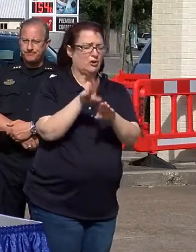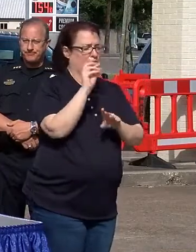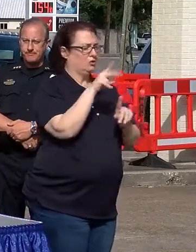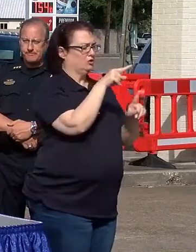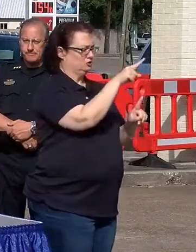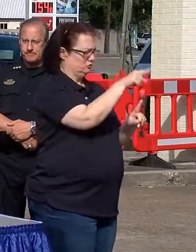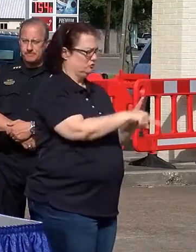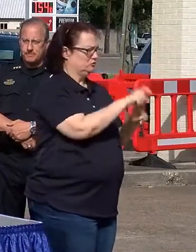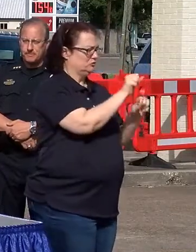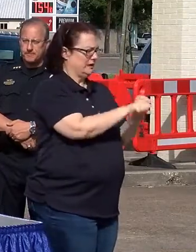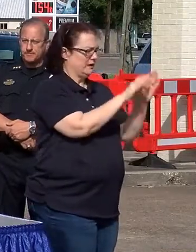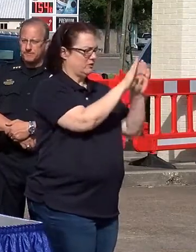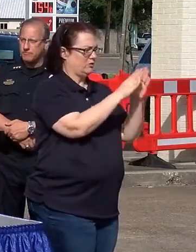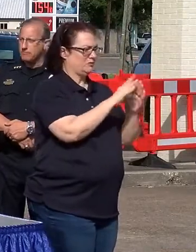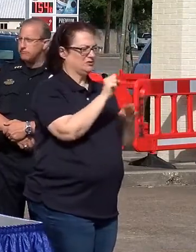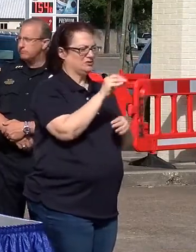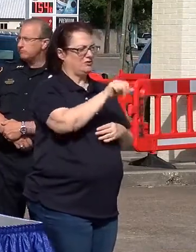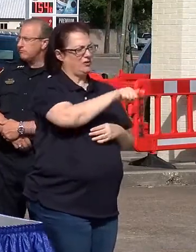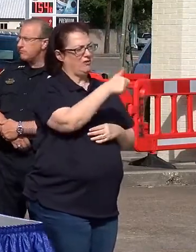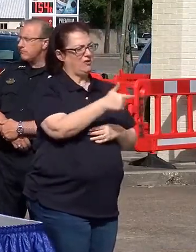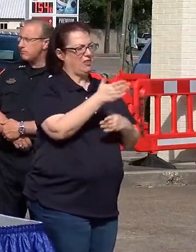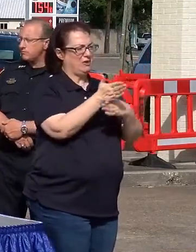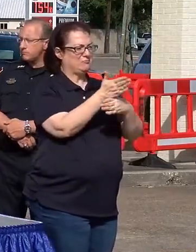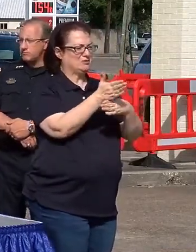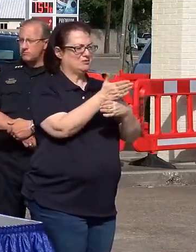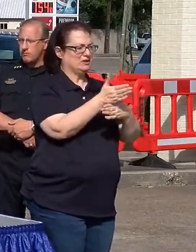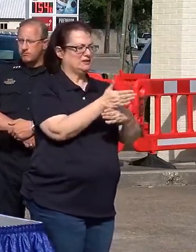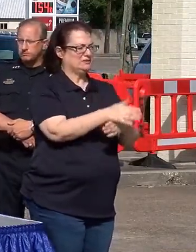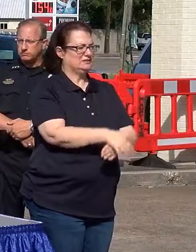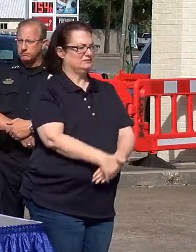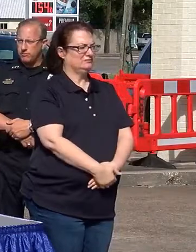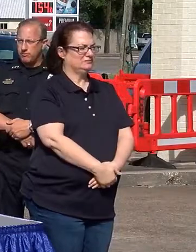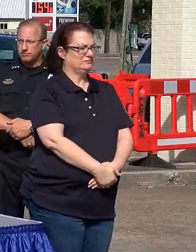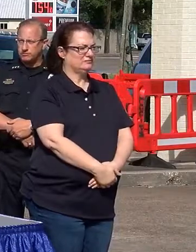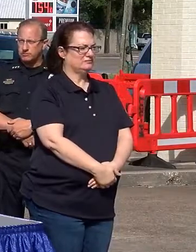set of rules, so this middle ground. So Greg, if you could.